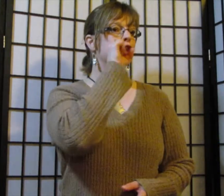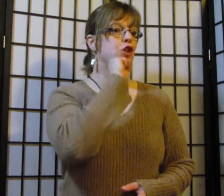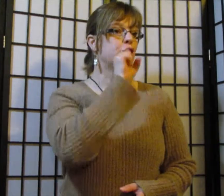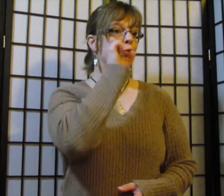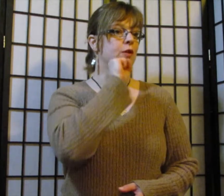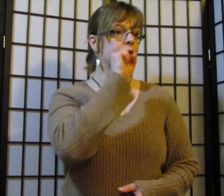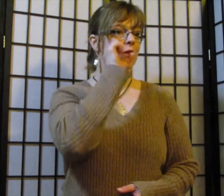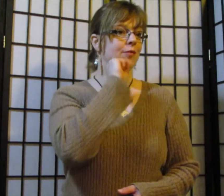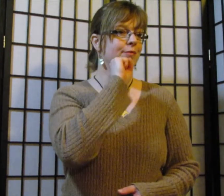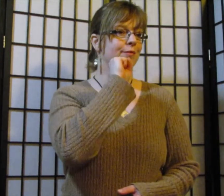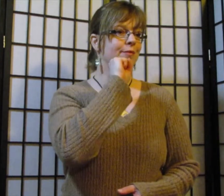Juice.